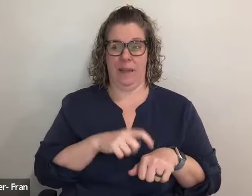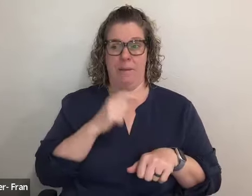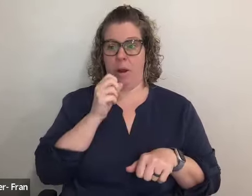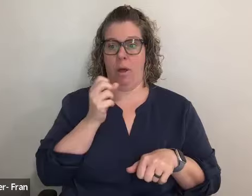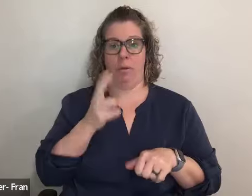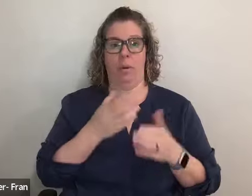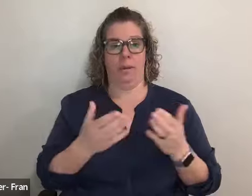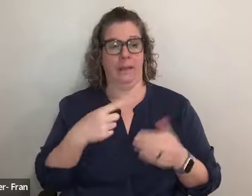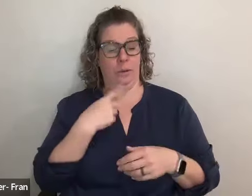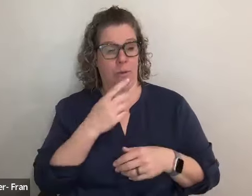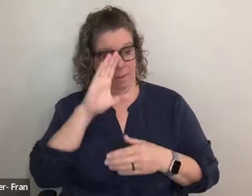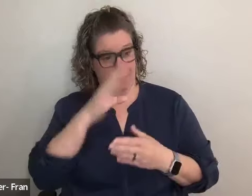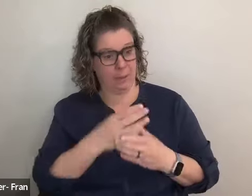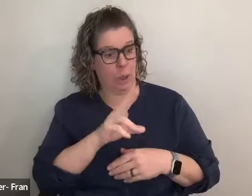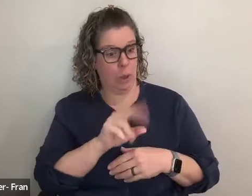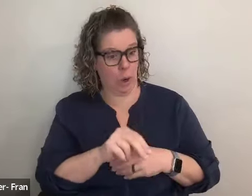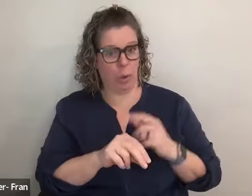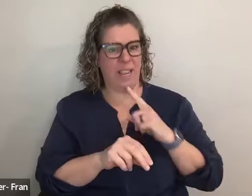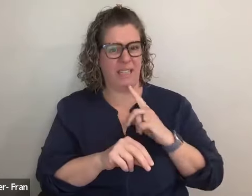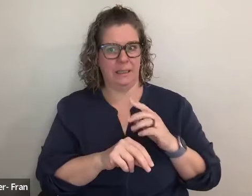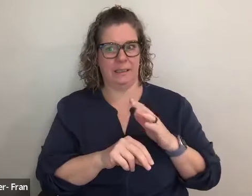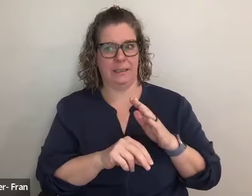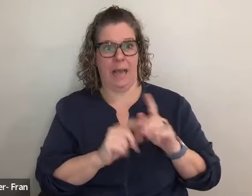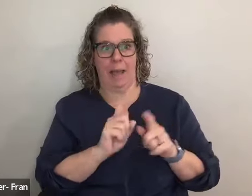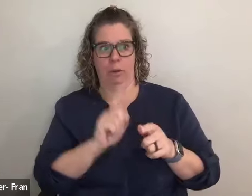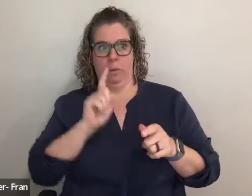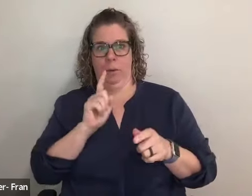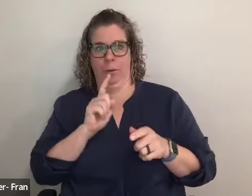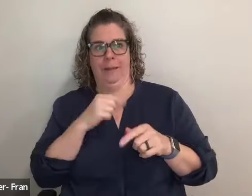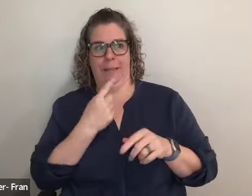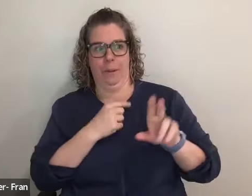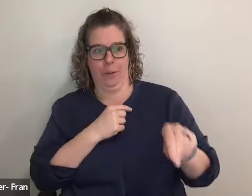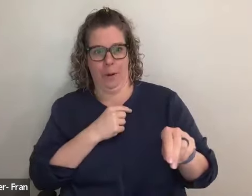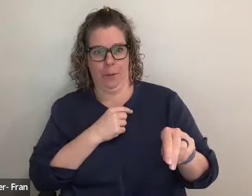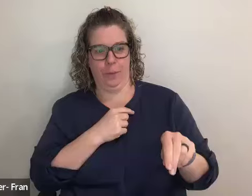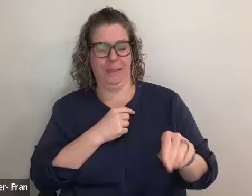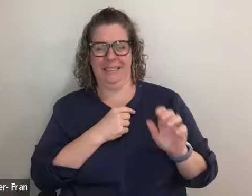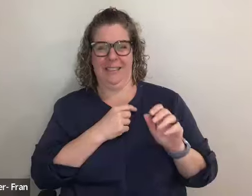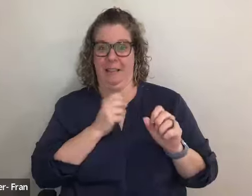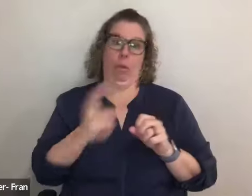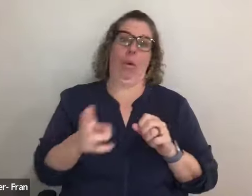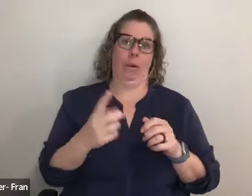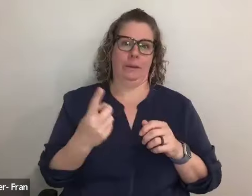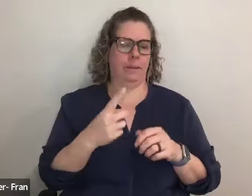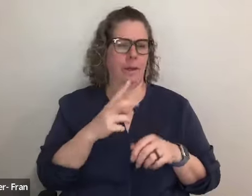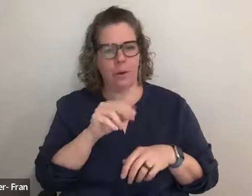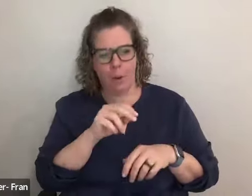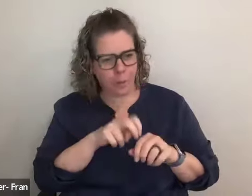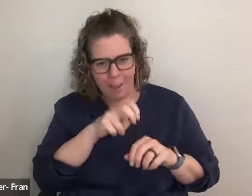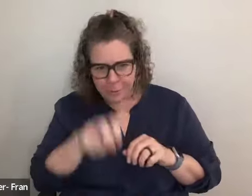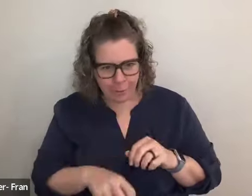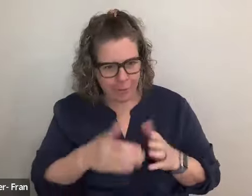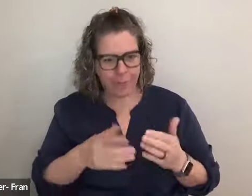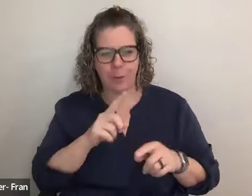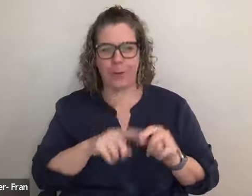now when you tell him no. And so you have to kind of move in to make sure you're safe. And even if it's a no, like, no, you can't jump off that, or no, you